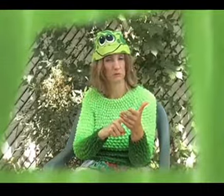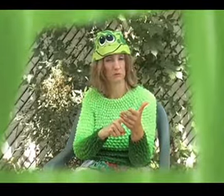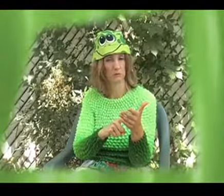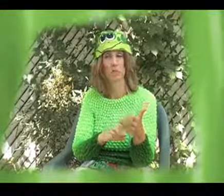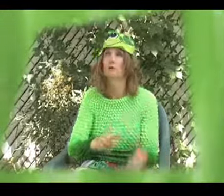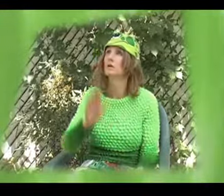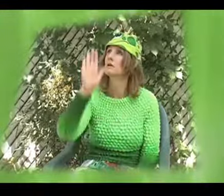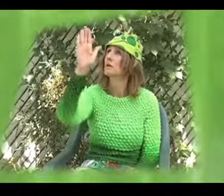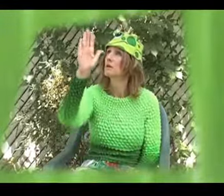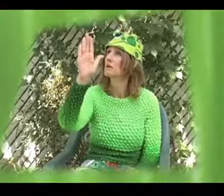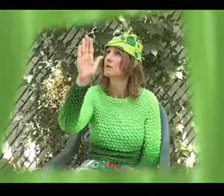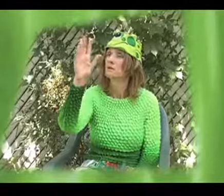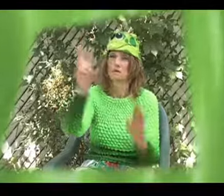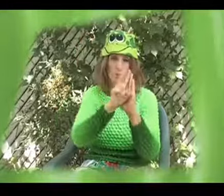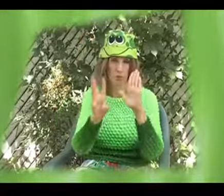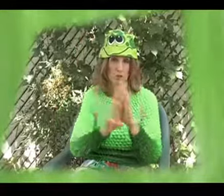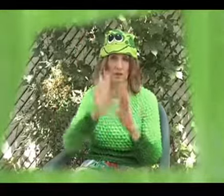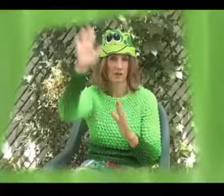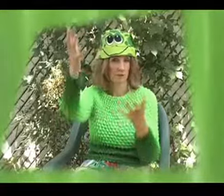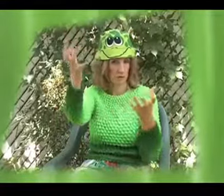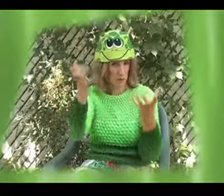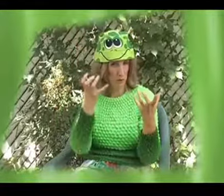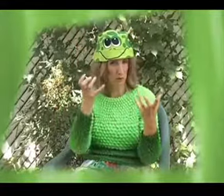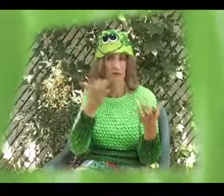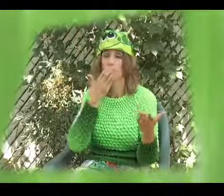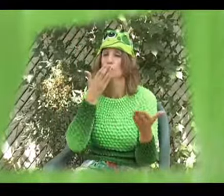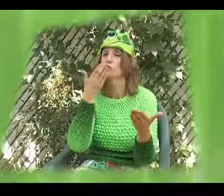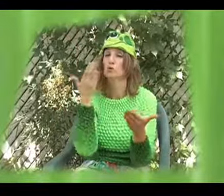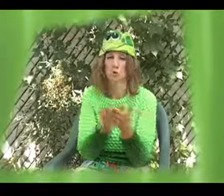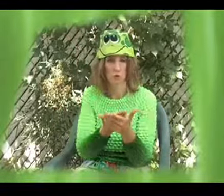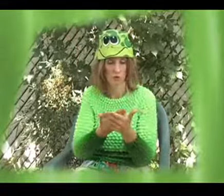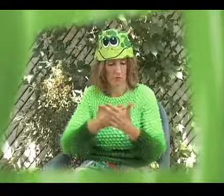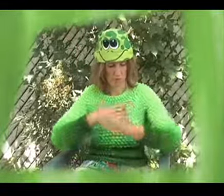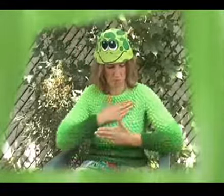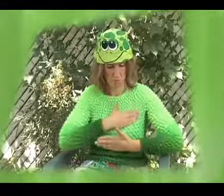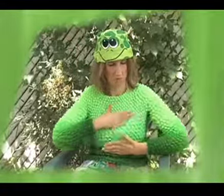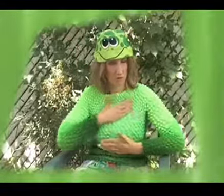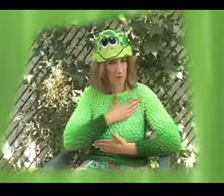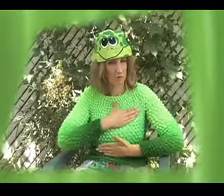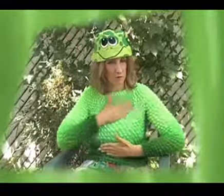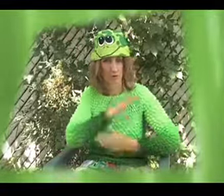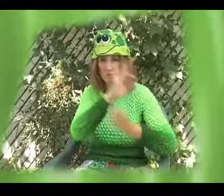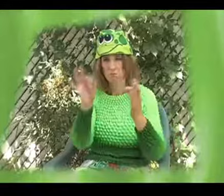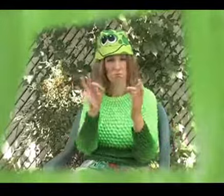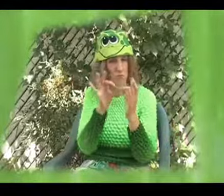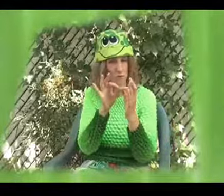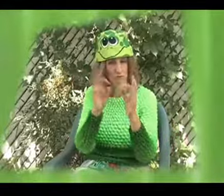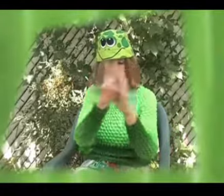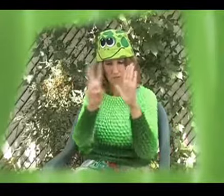recognize and see what God wants, His will, what He wants for you, which is good, pleasing, and